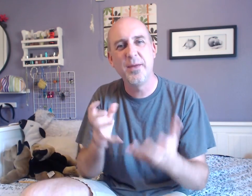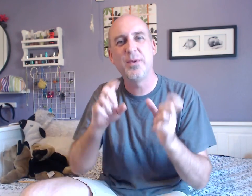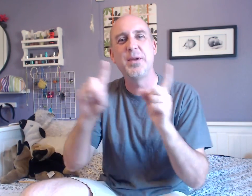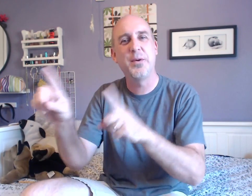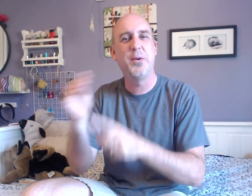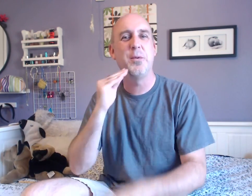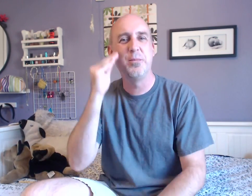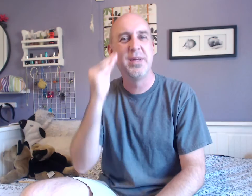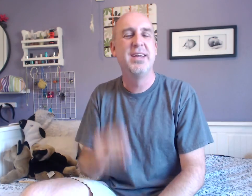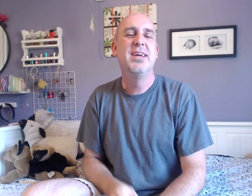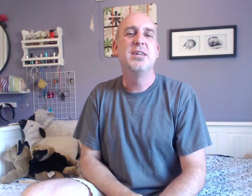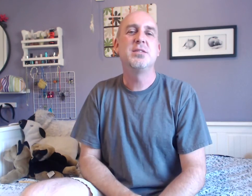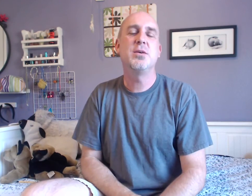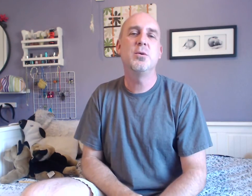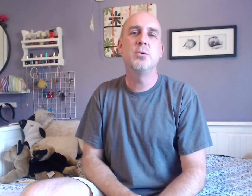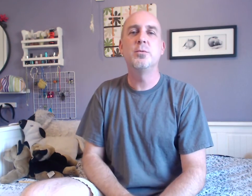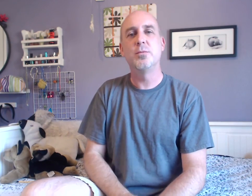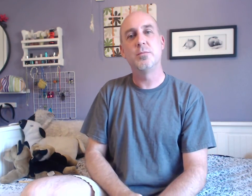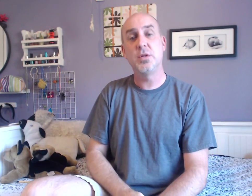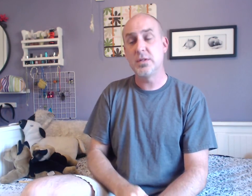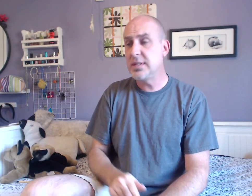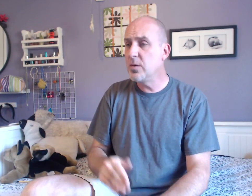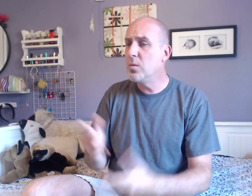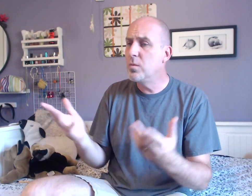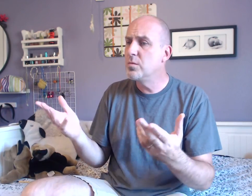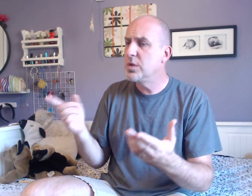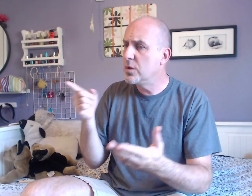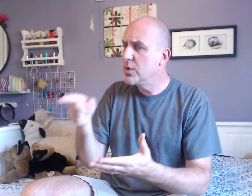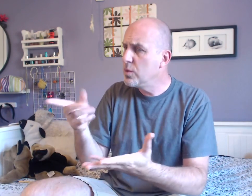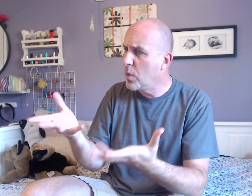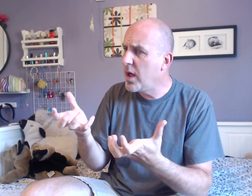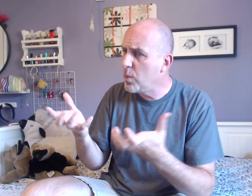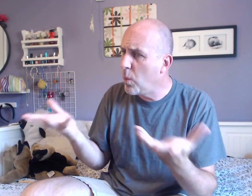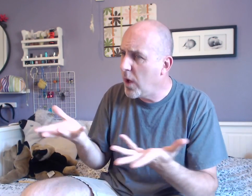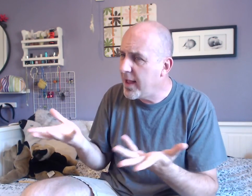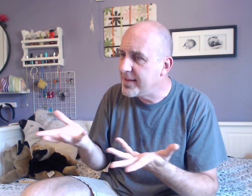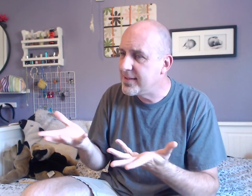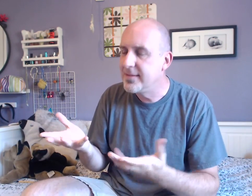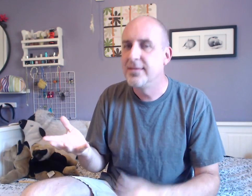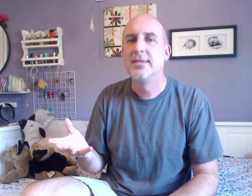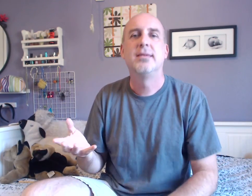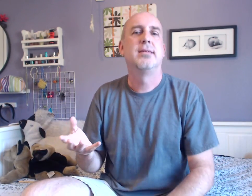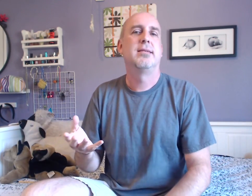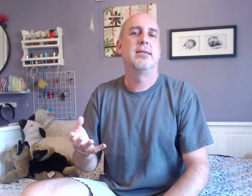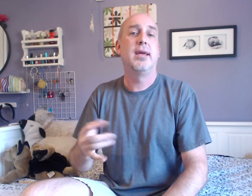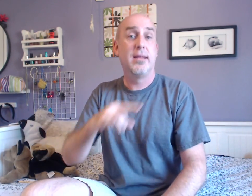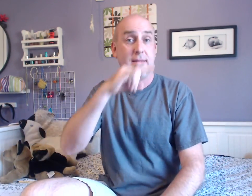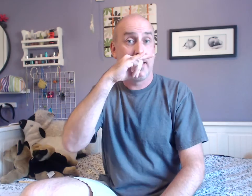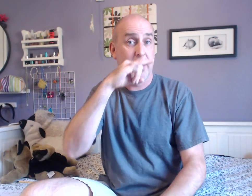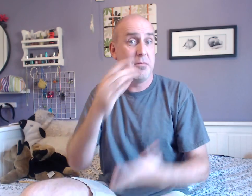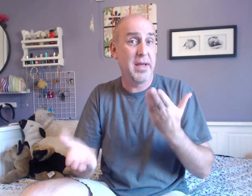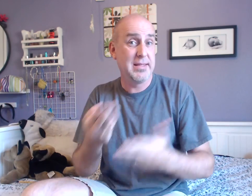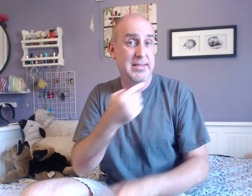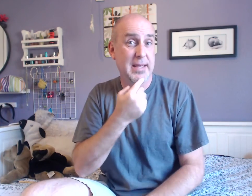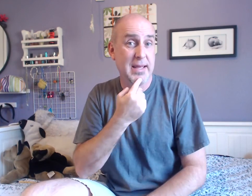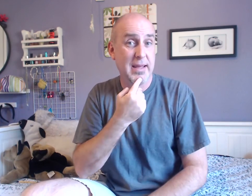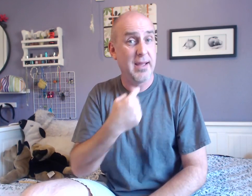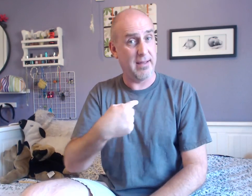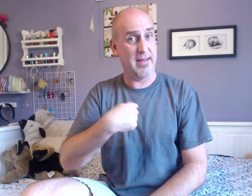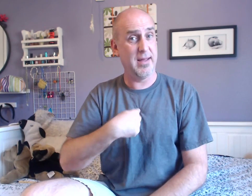to go home. So you could say, you want what? And the kid might say,